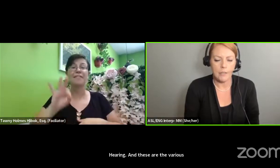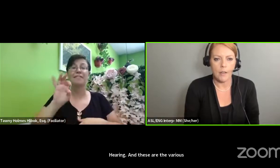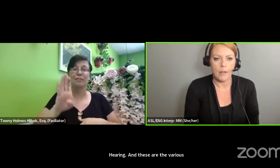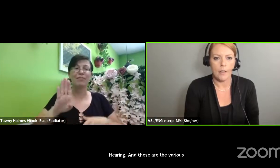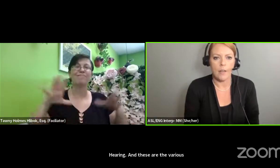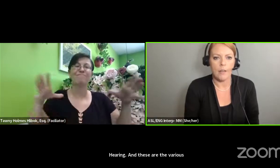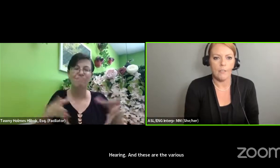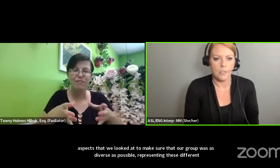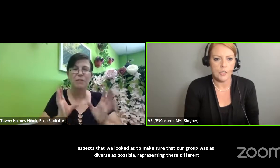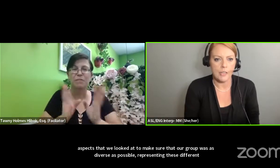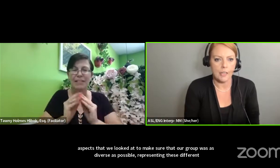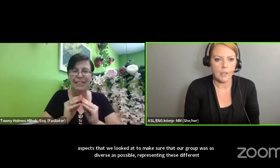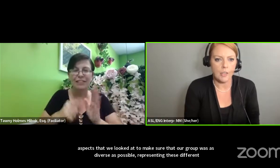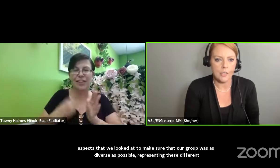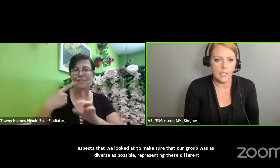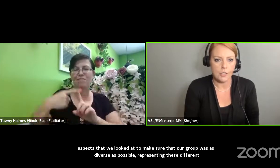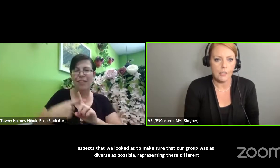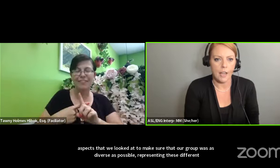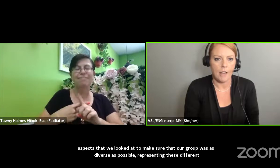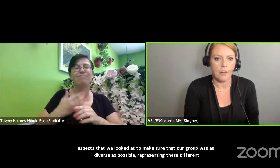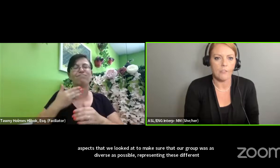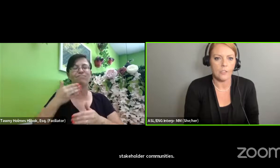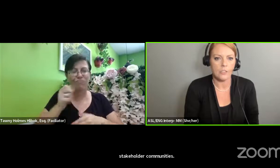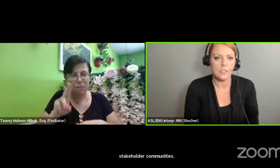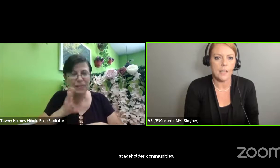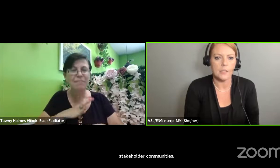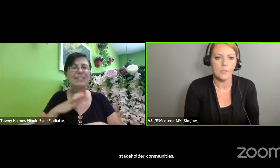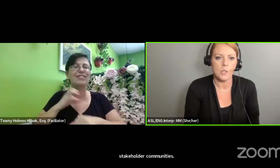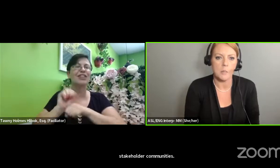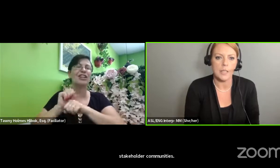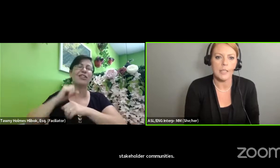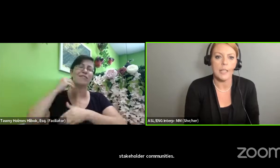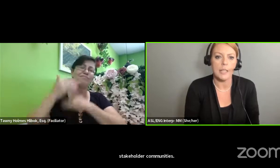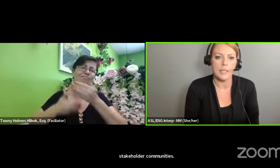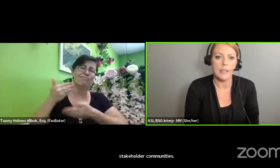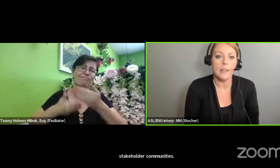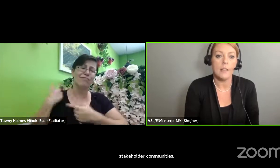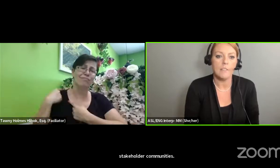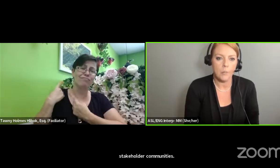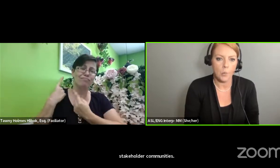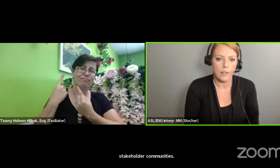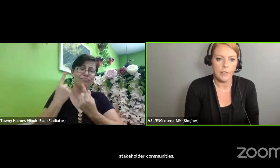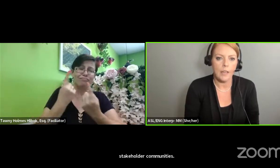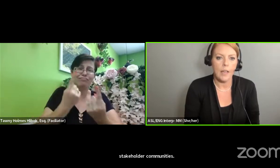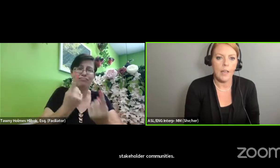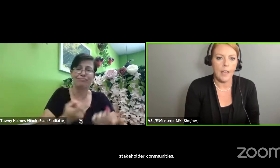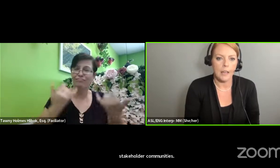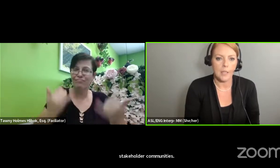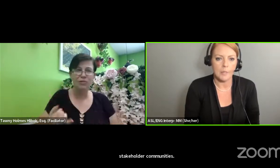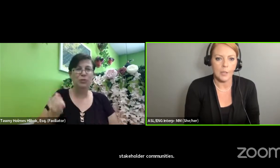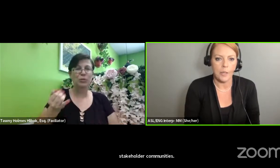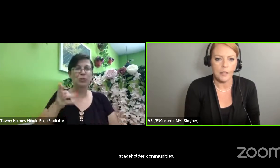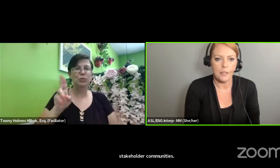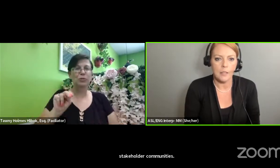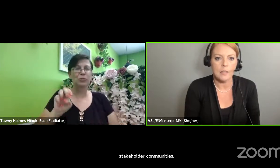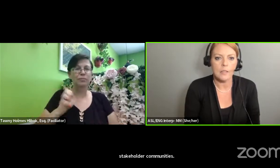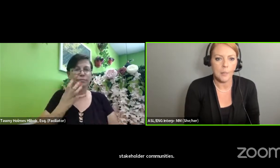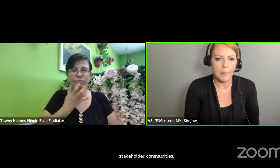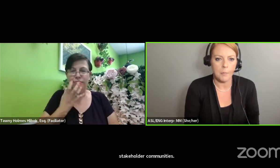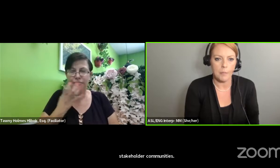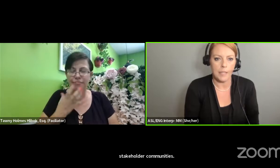did eventually send out invitations and have our first task force meeting in February and